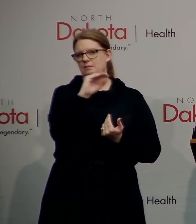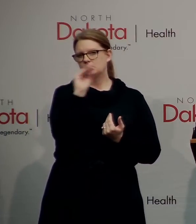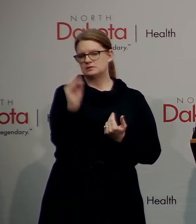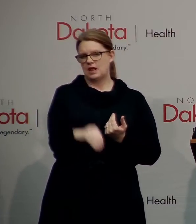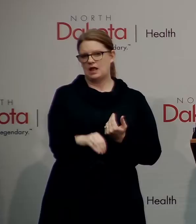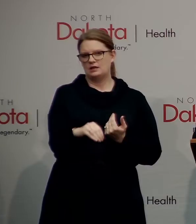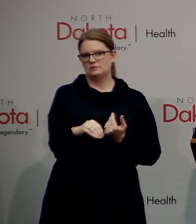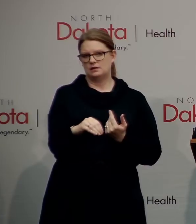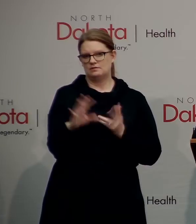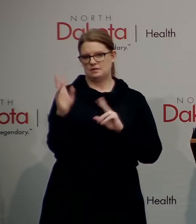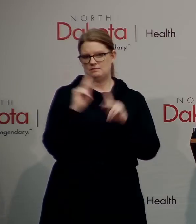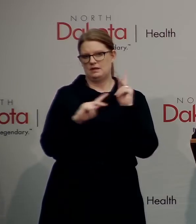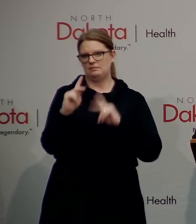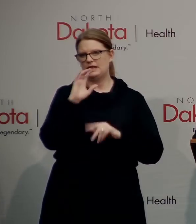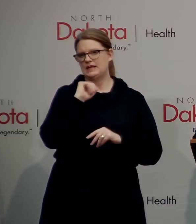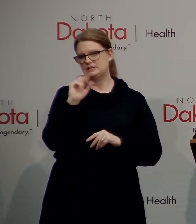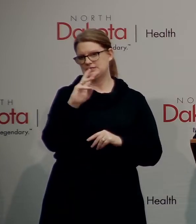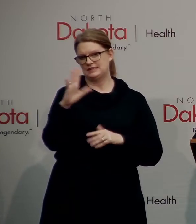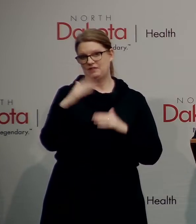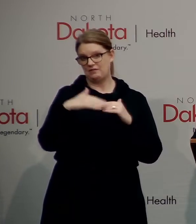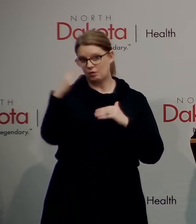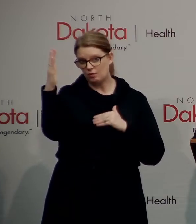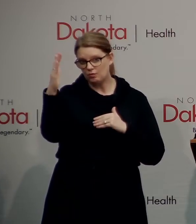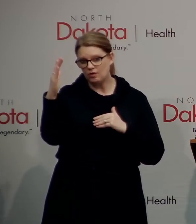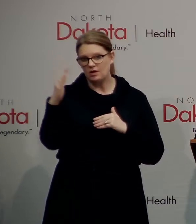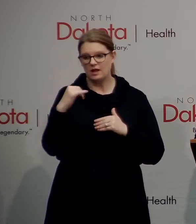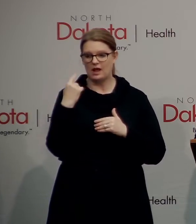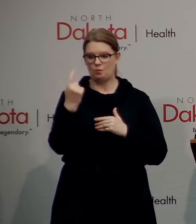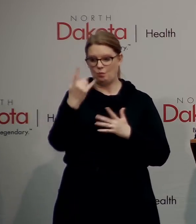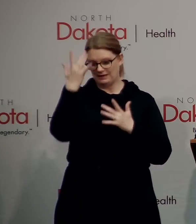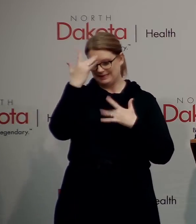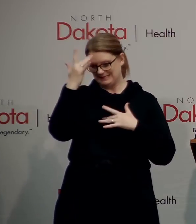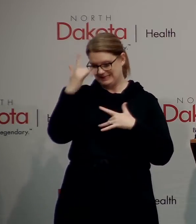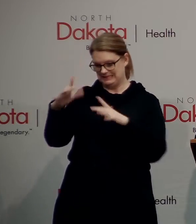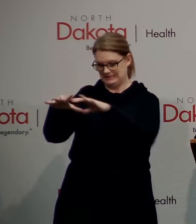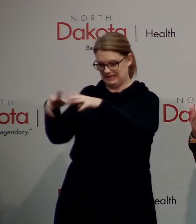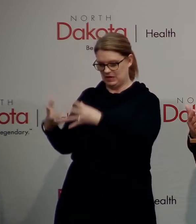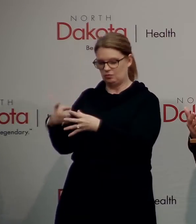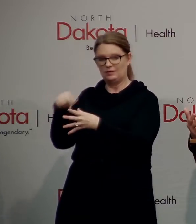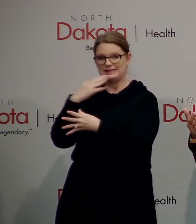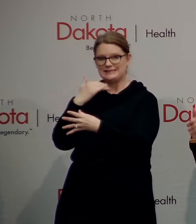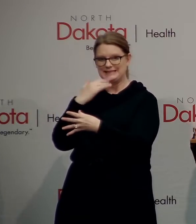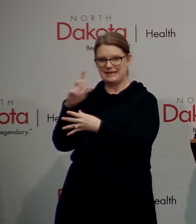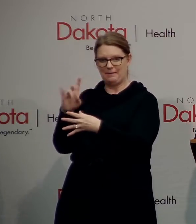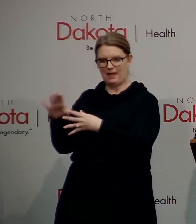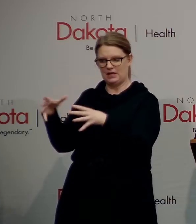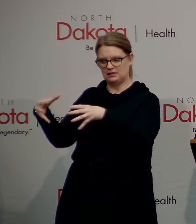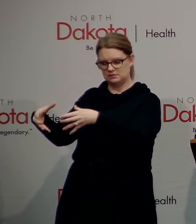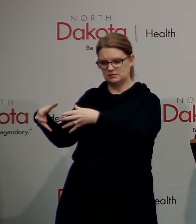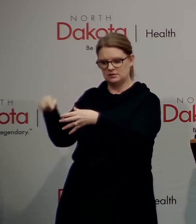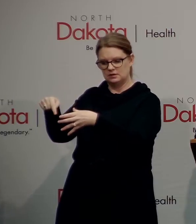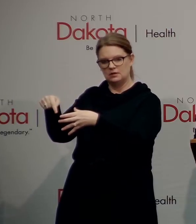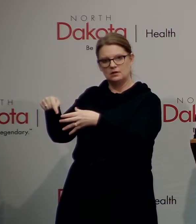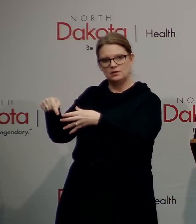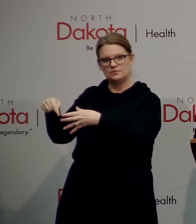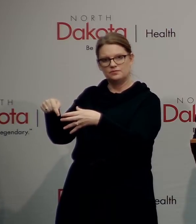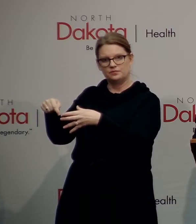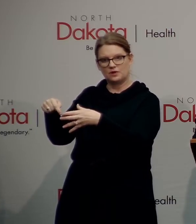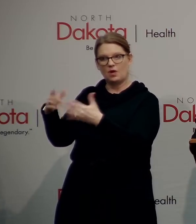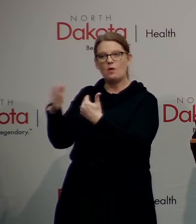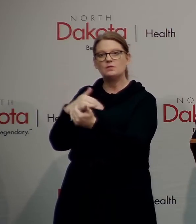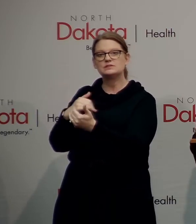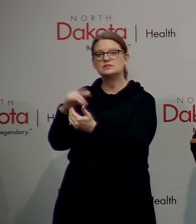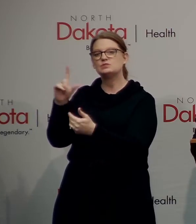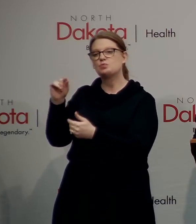the population is 65 and older, and just taking one disease category, diabetics, that we could end up with close